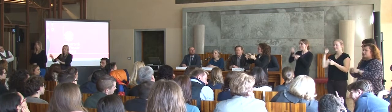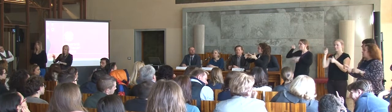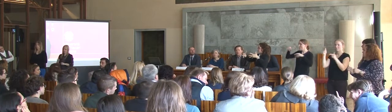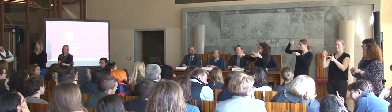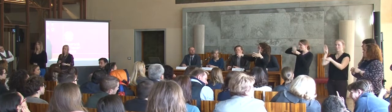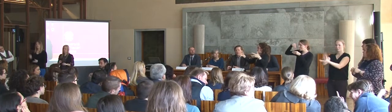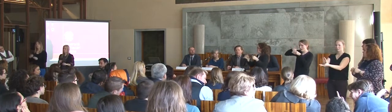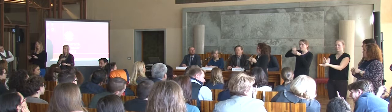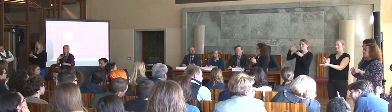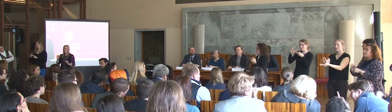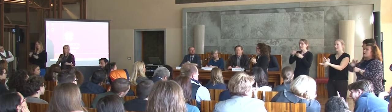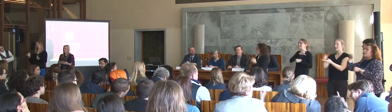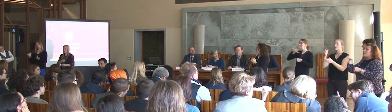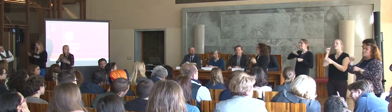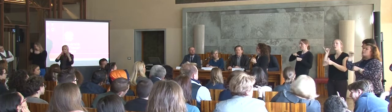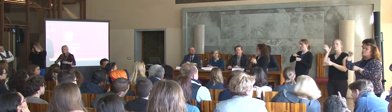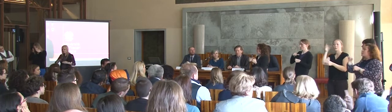So let's not focus on this